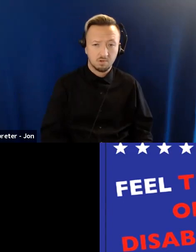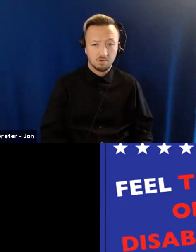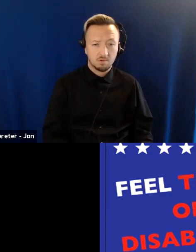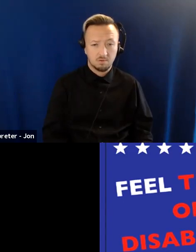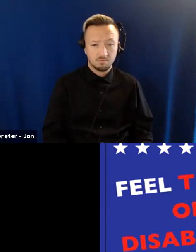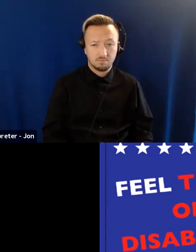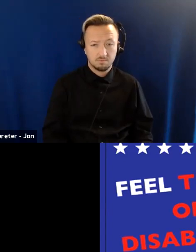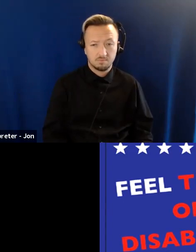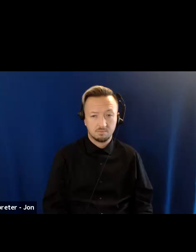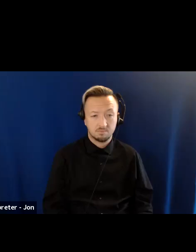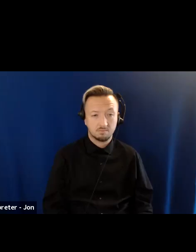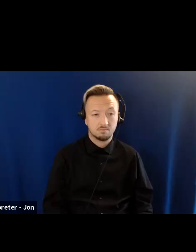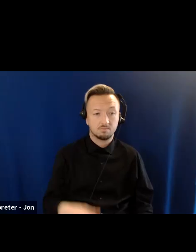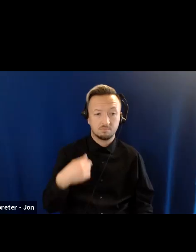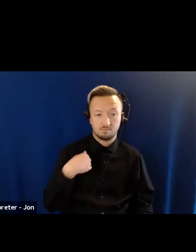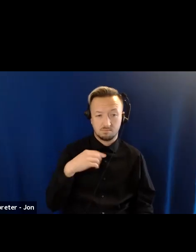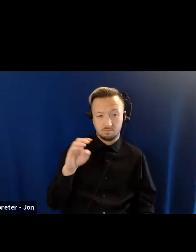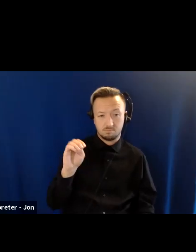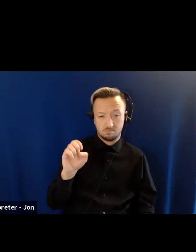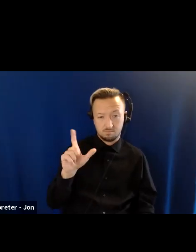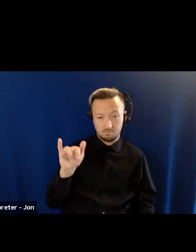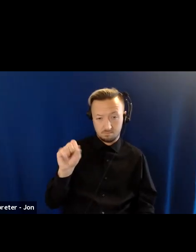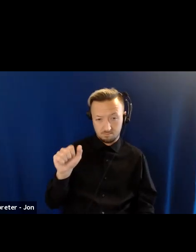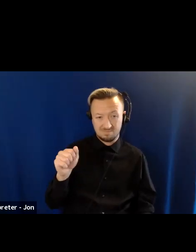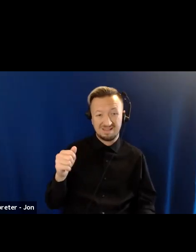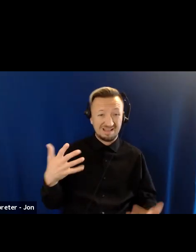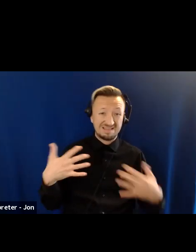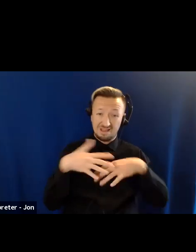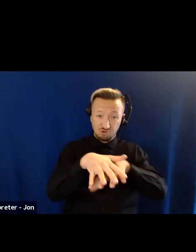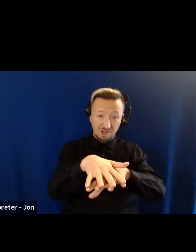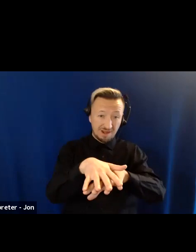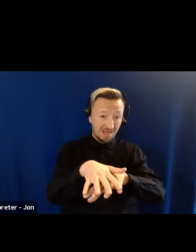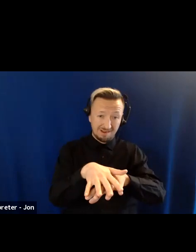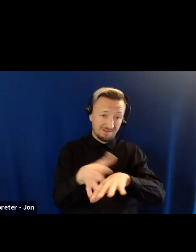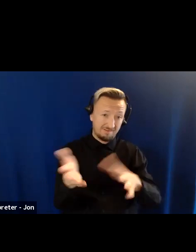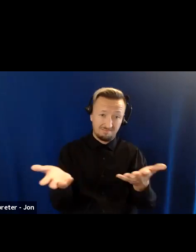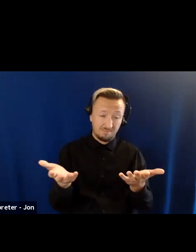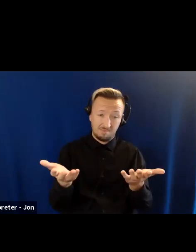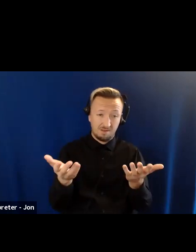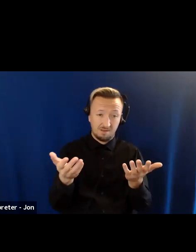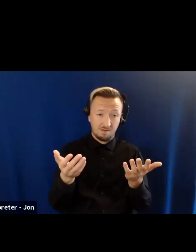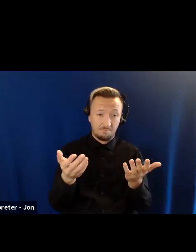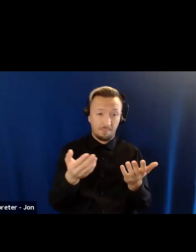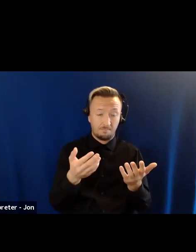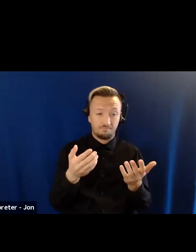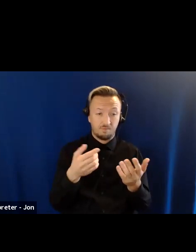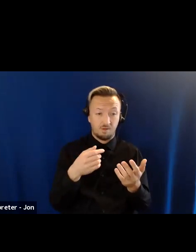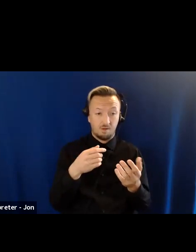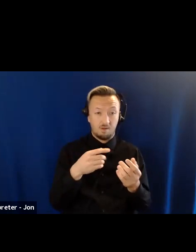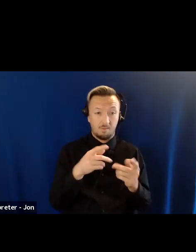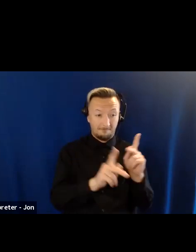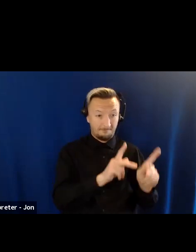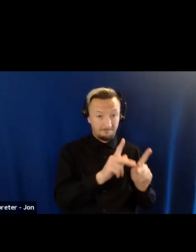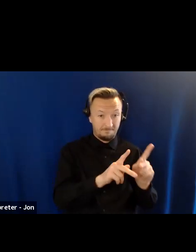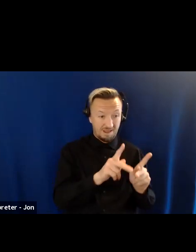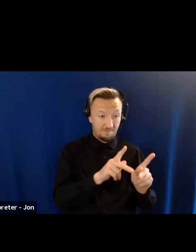see it. This is Melissa Marshall again. Again, intersectionality is the key. The more members, more oppressed groups you